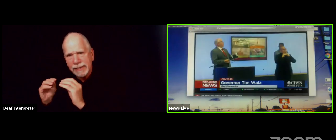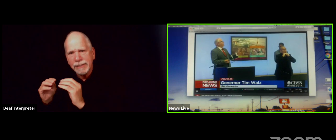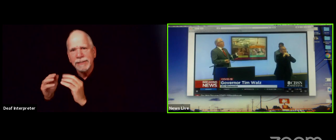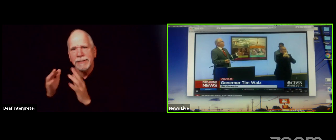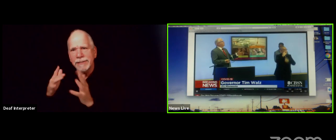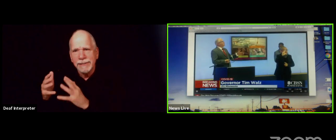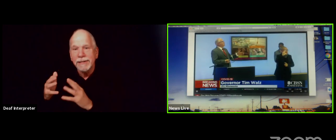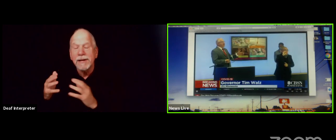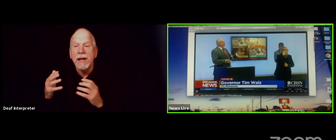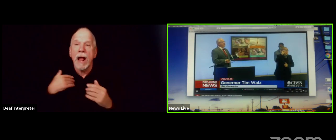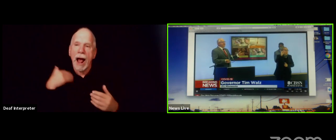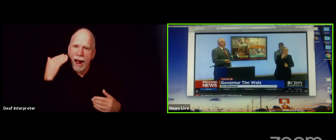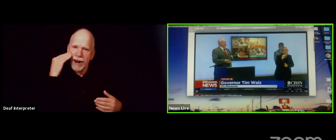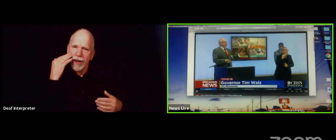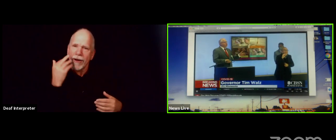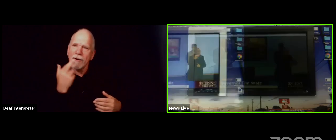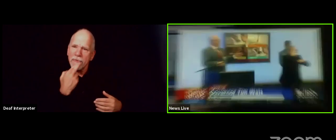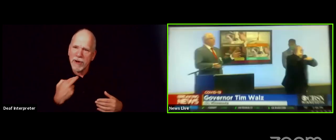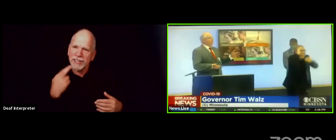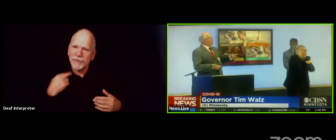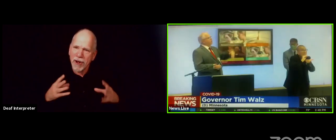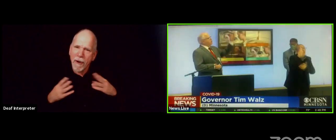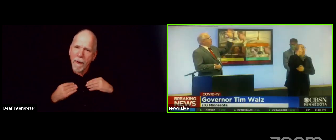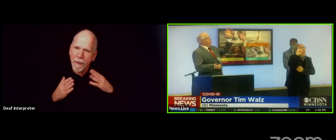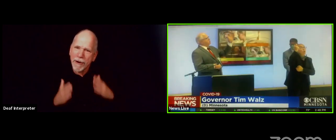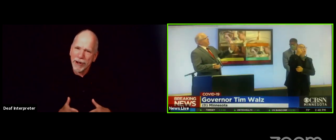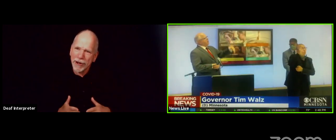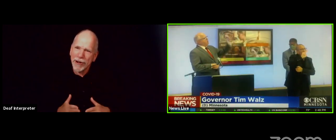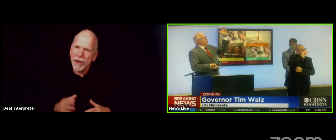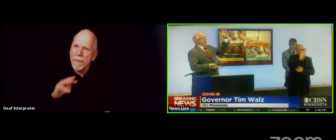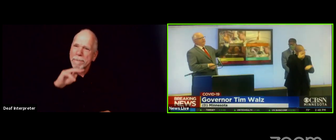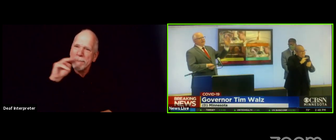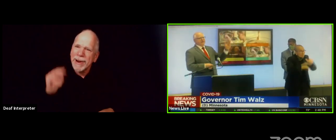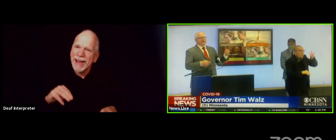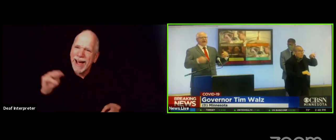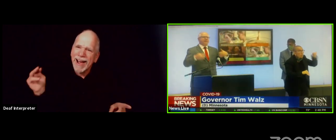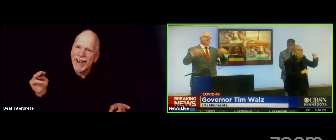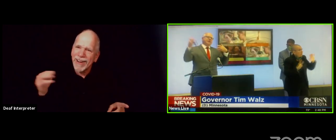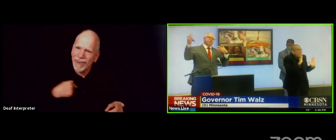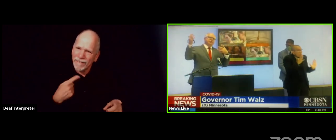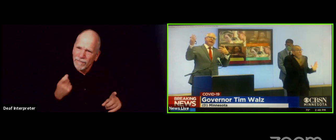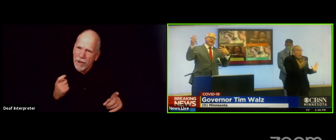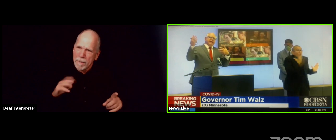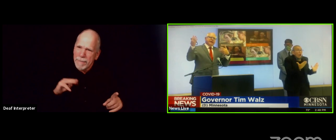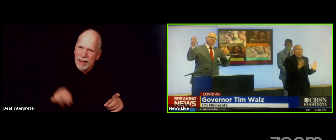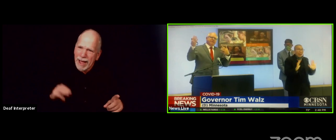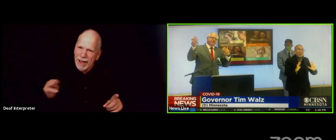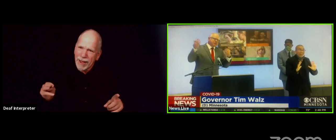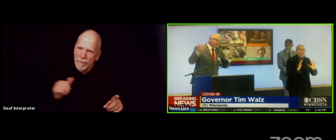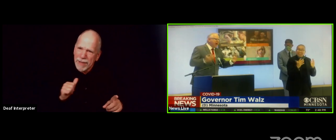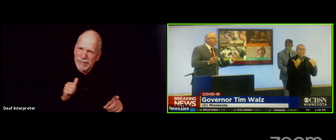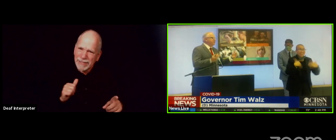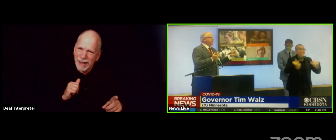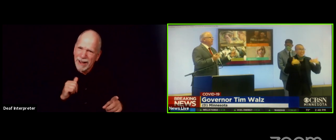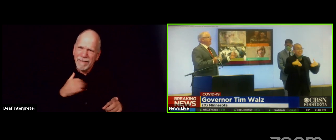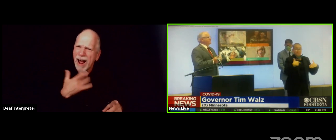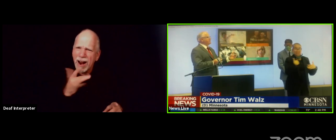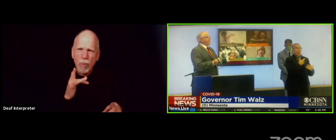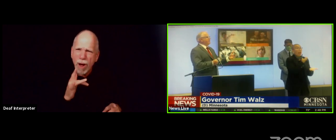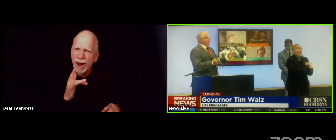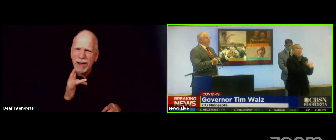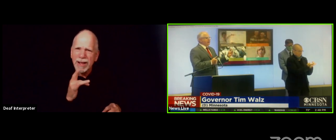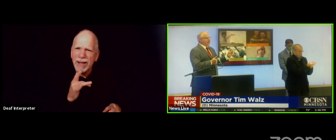Than Wisconsin. So it's not as if you say that, oh, there's no stay-at-home order or anything, that the economy is going to boom again. There's a strategy of making